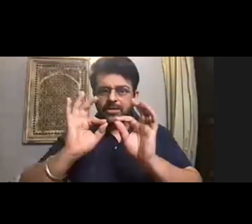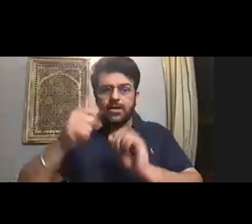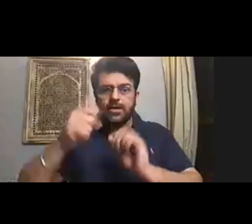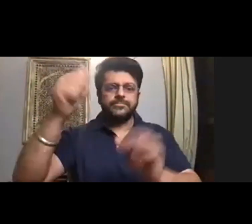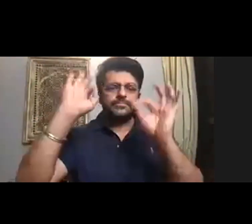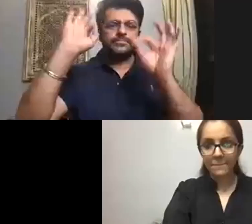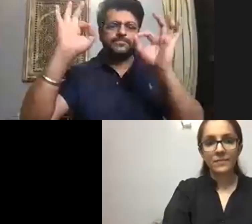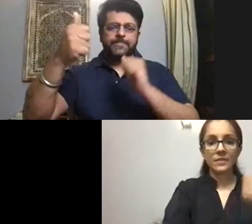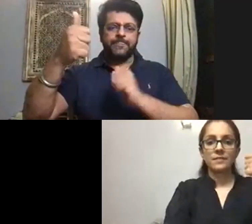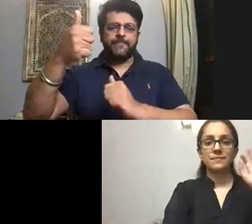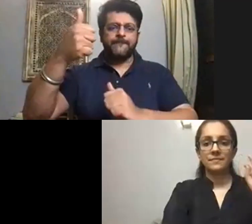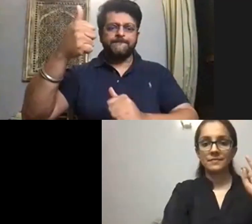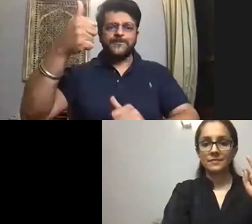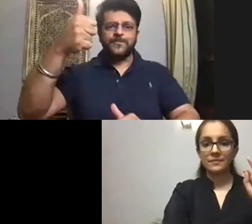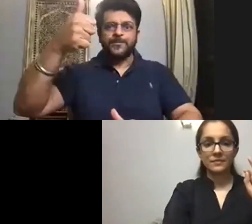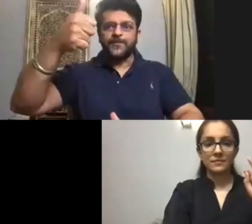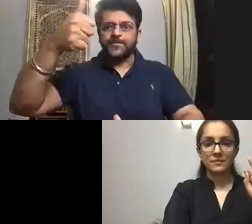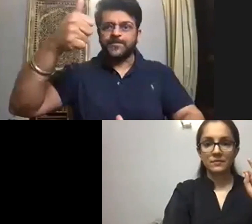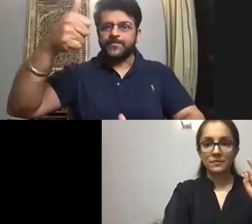Hello.